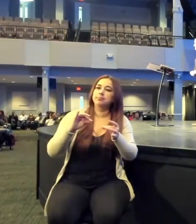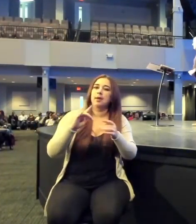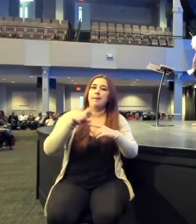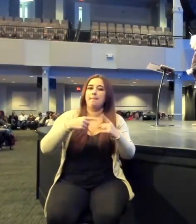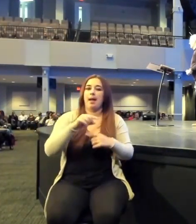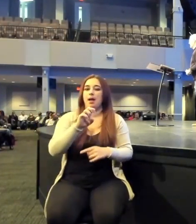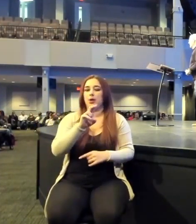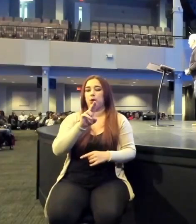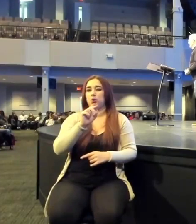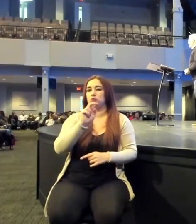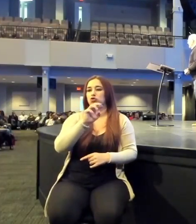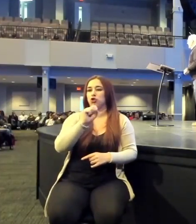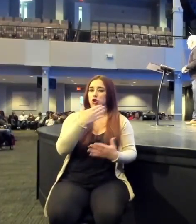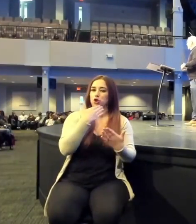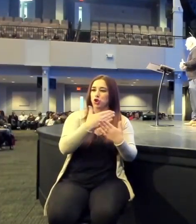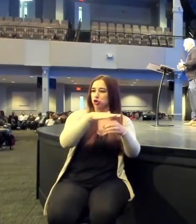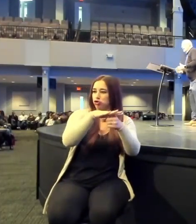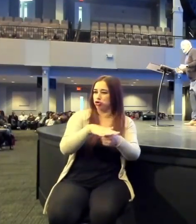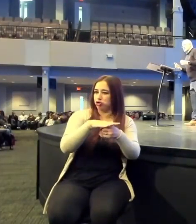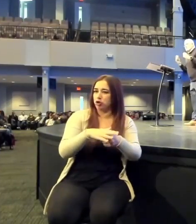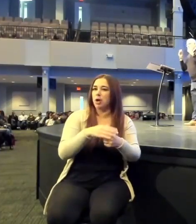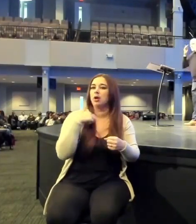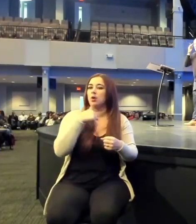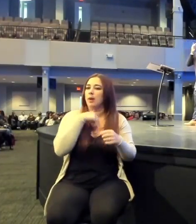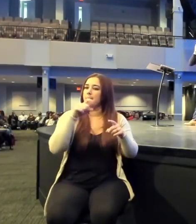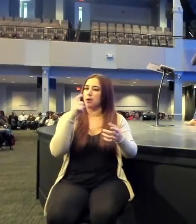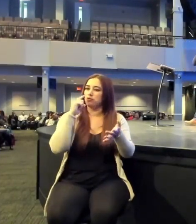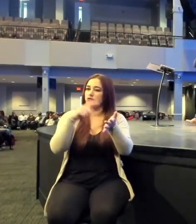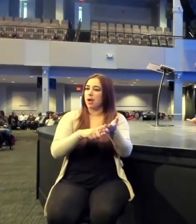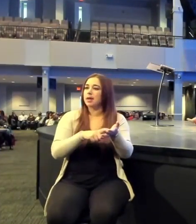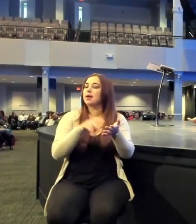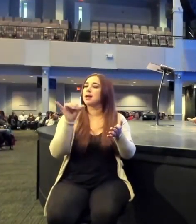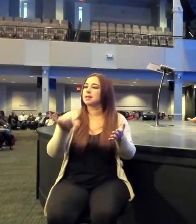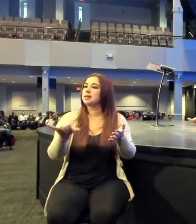stress. That we need to recognize that